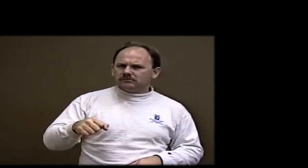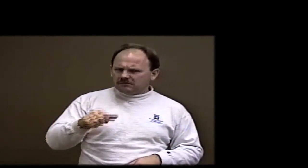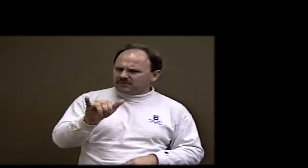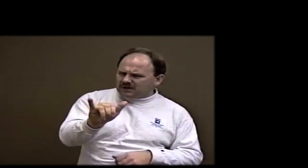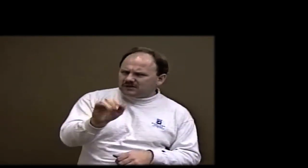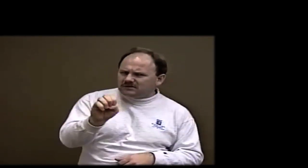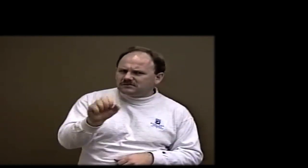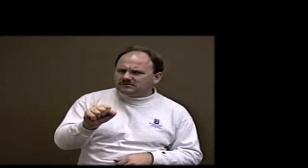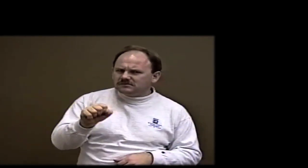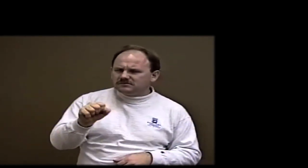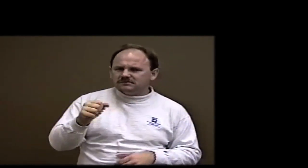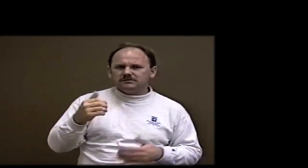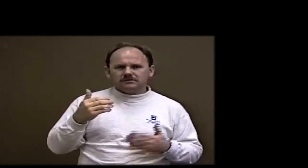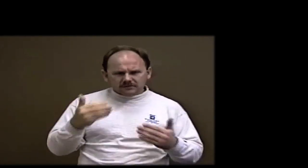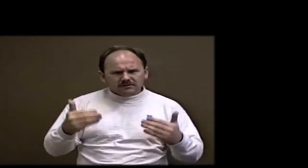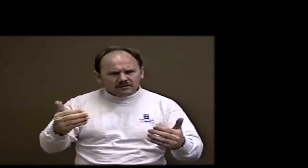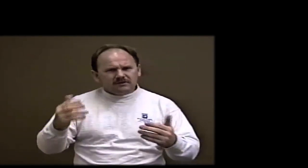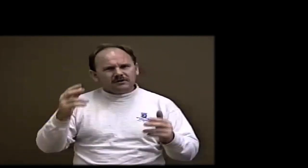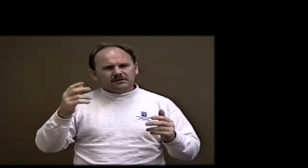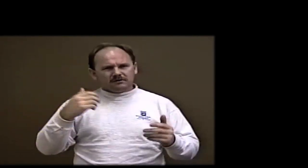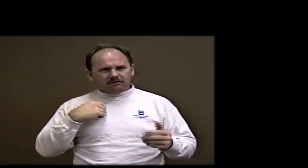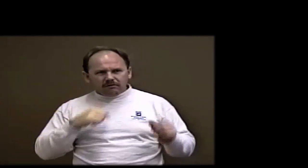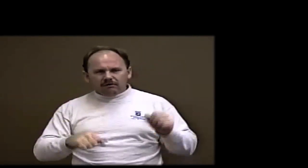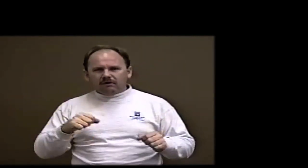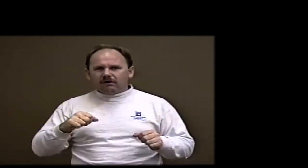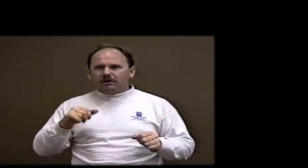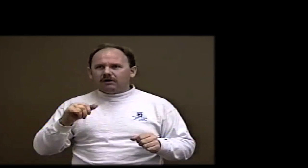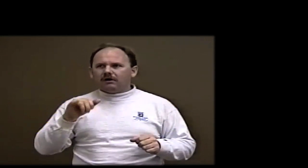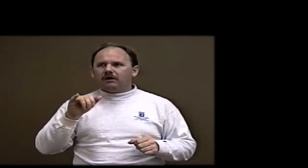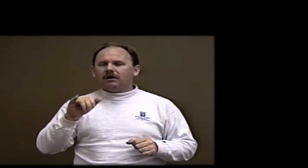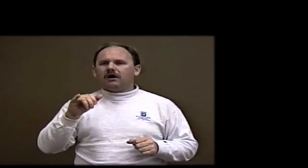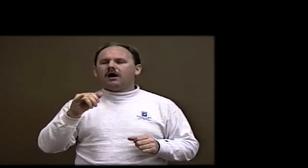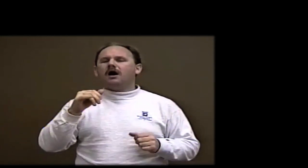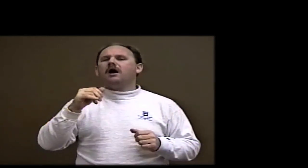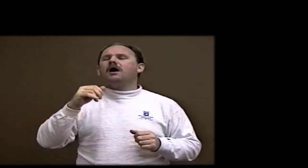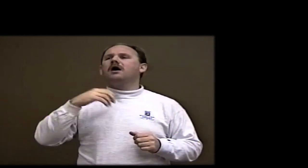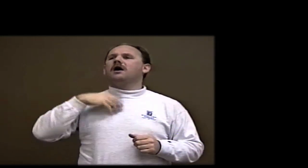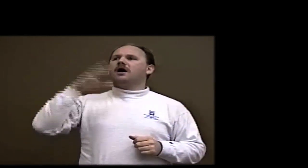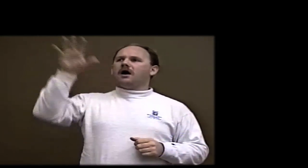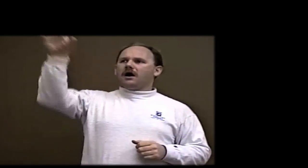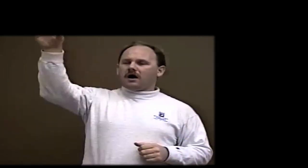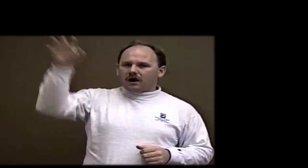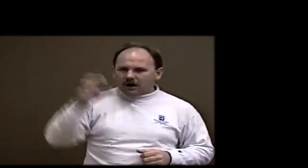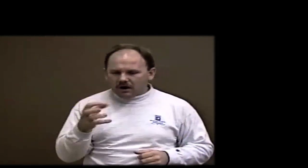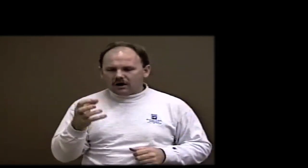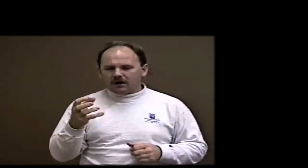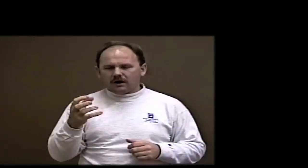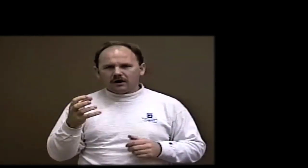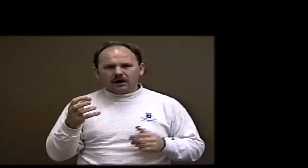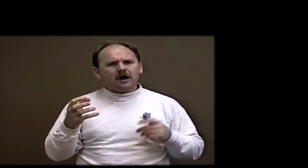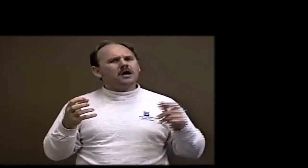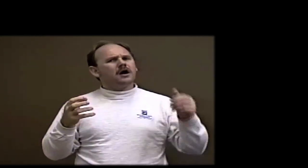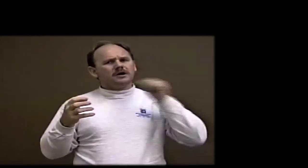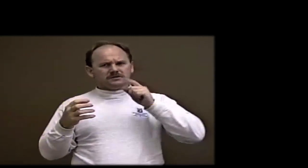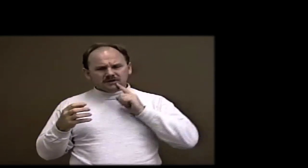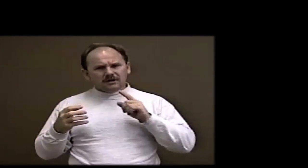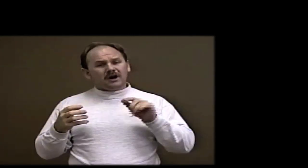I was still confused for a long time after that, but at the time all I understood was that I was able to have the apple. This is how my journey